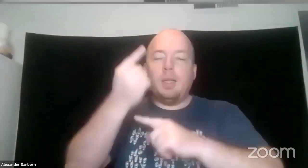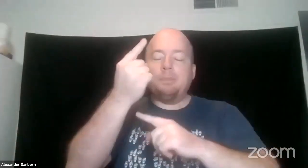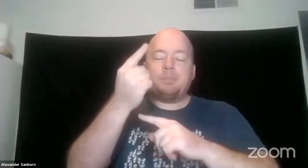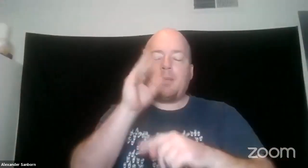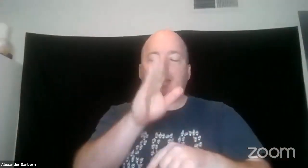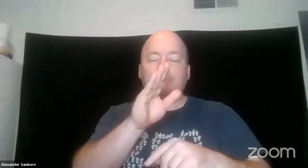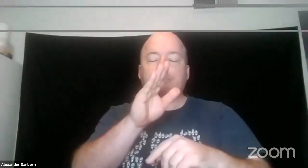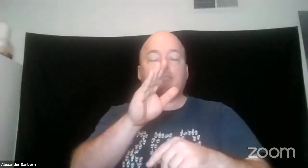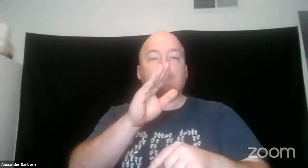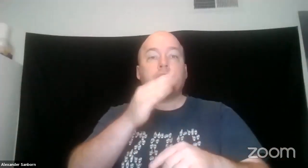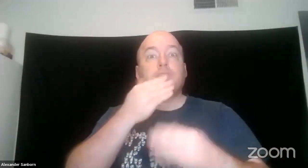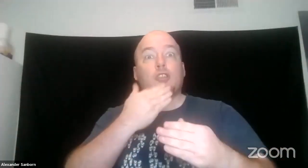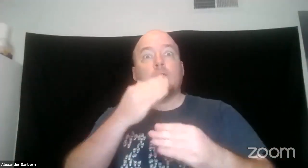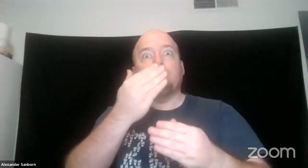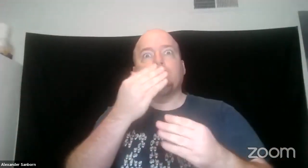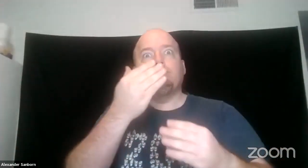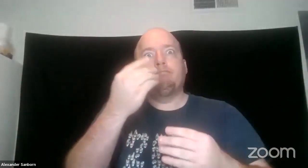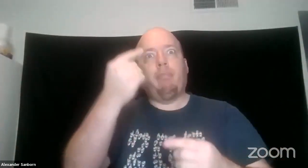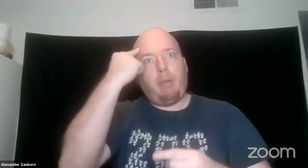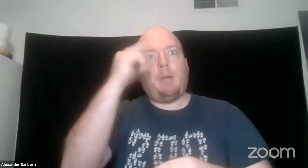Hello, everyone.